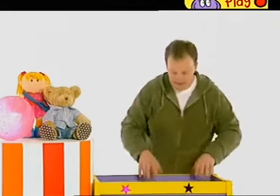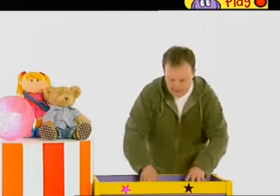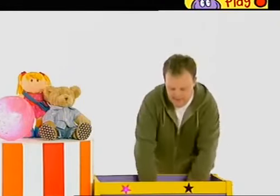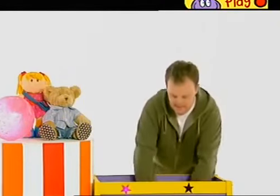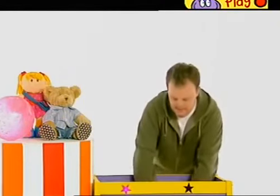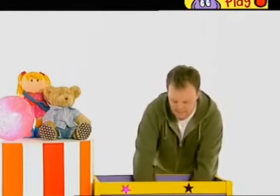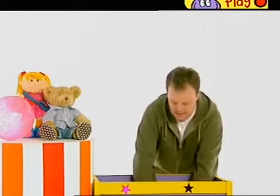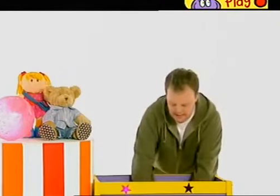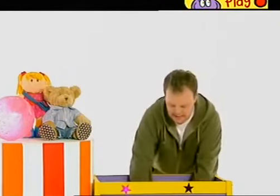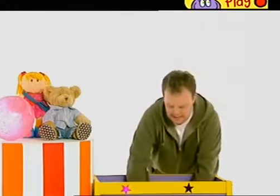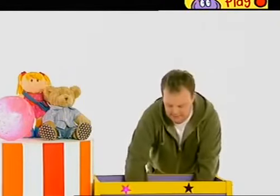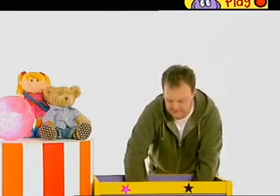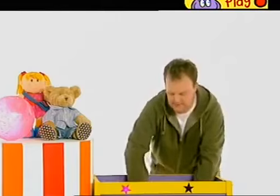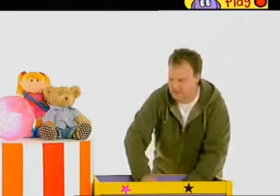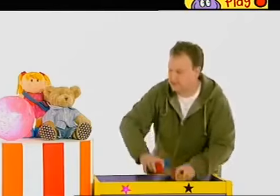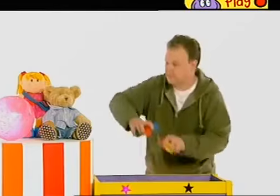And we have some